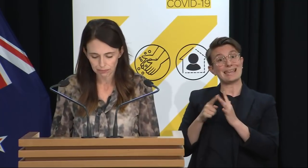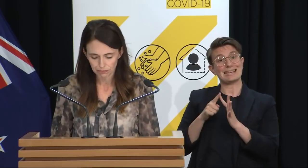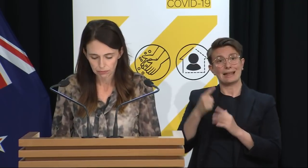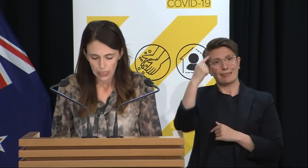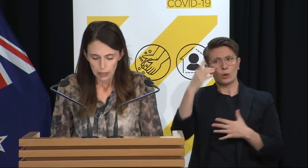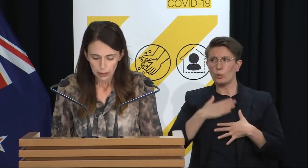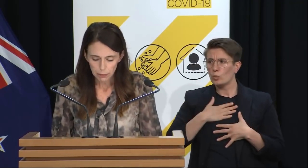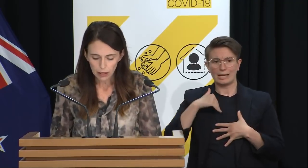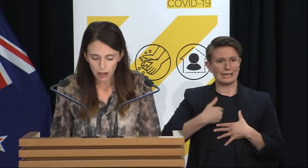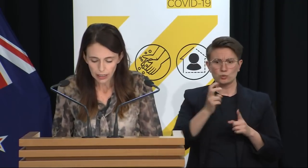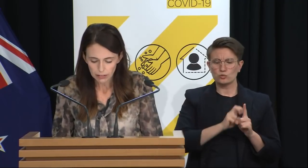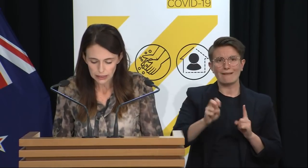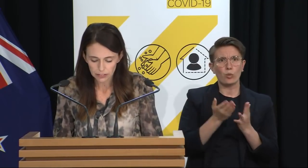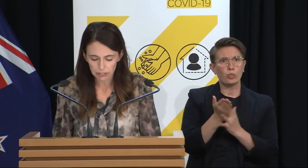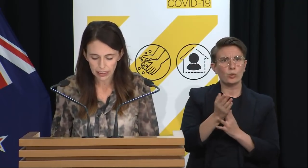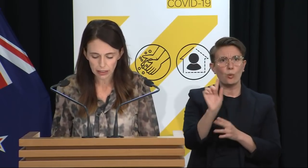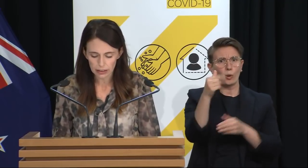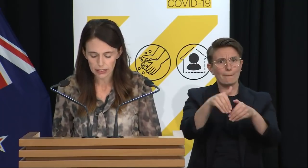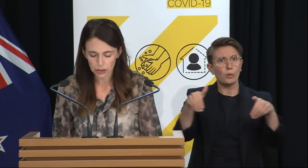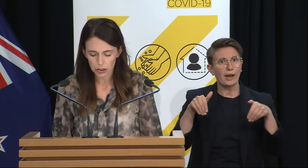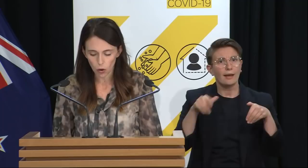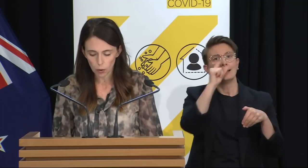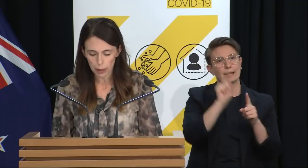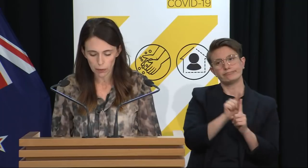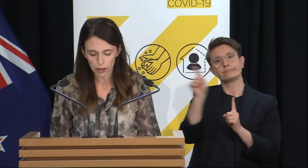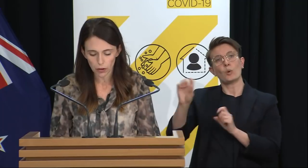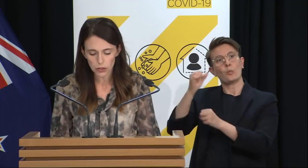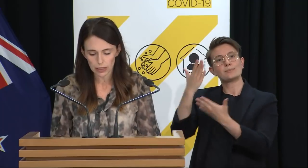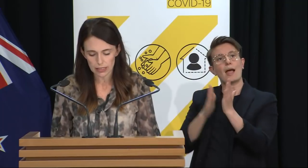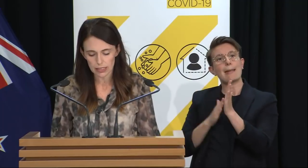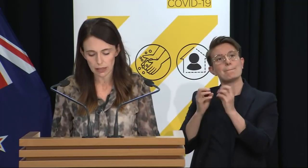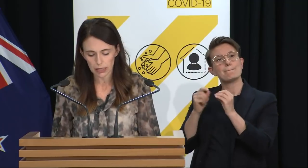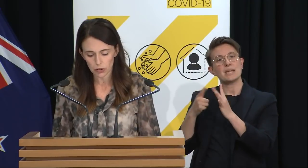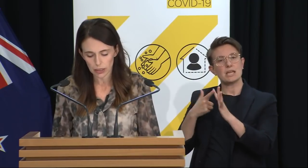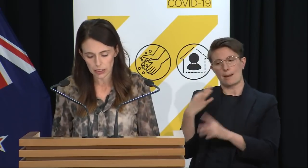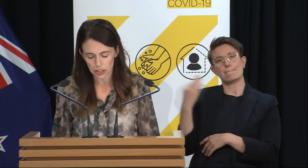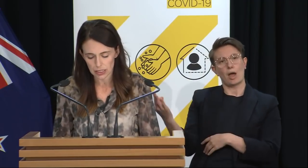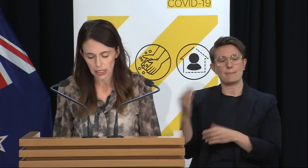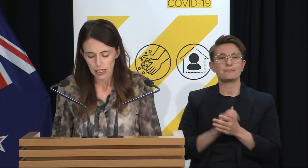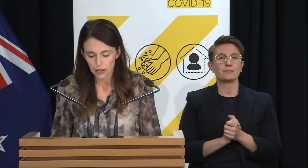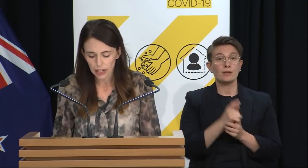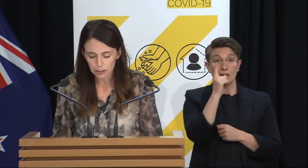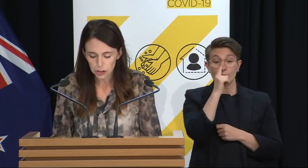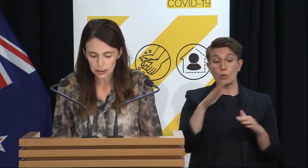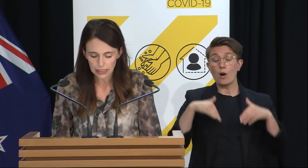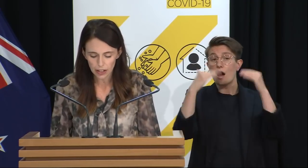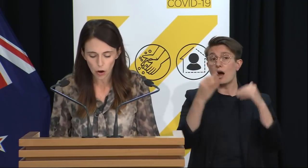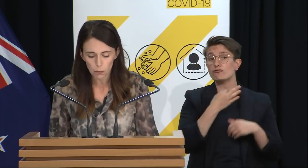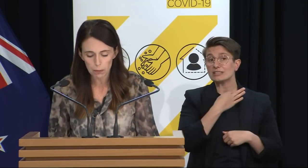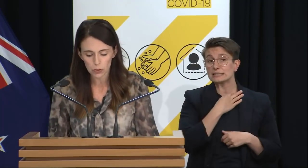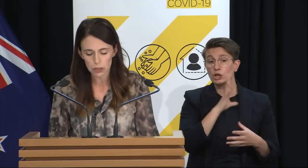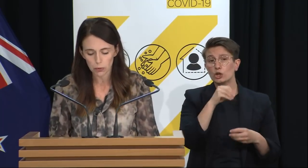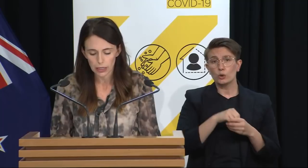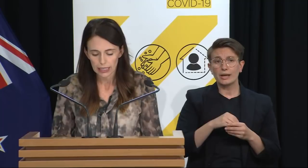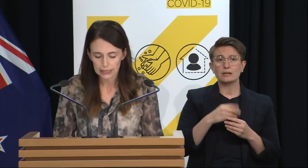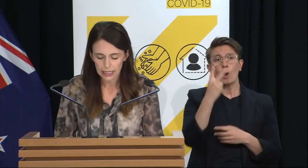website. People at high risk of severe illness, such as older people and those with existing medical conditions, are encouraged to stay at home